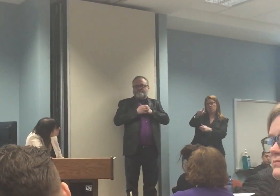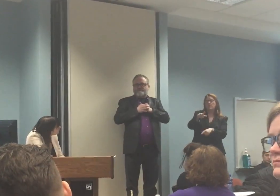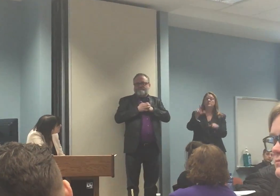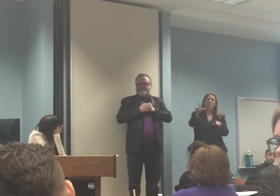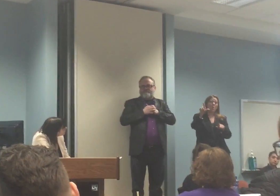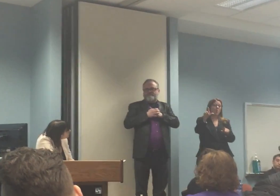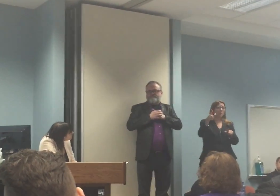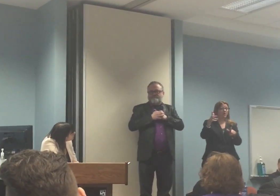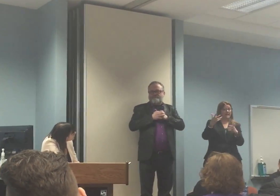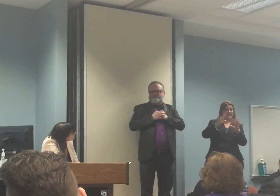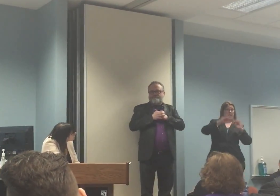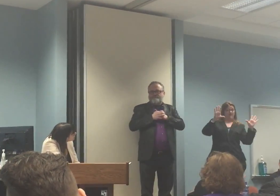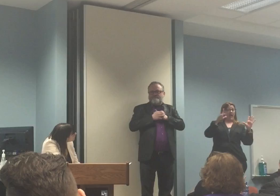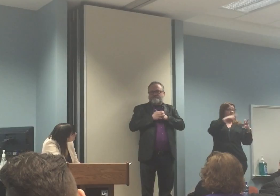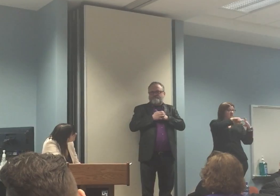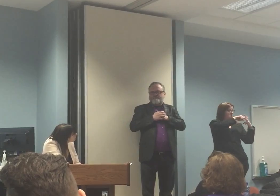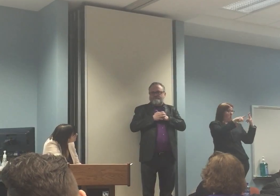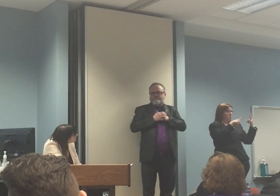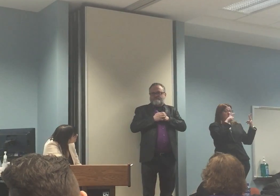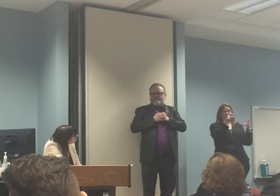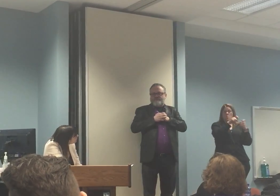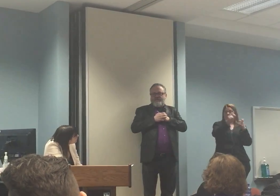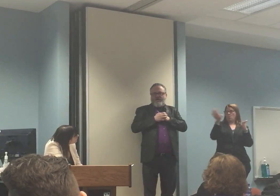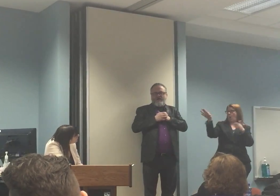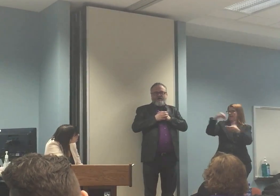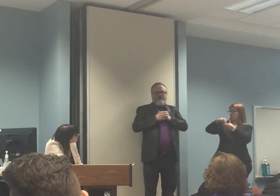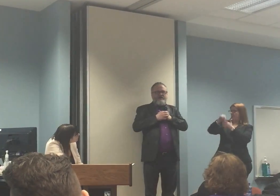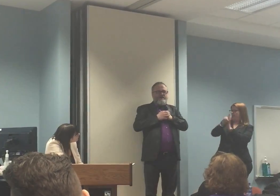those people are the ones who wrote your internal policy?